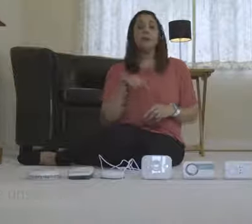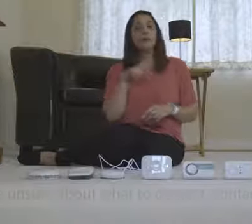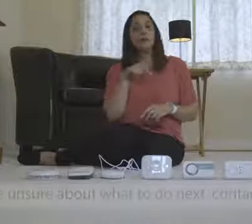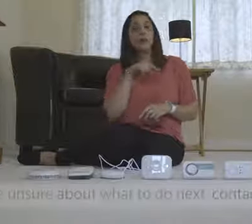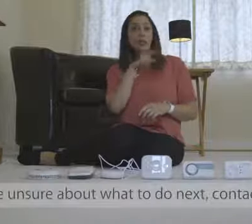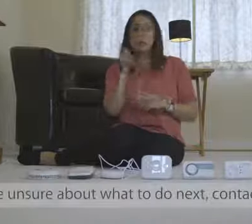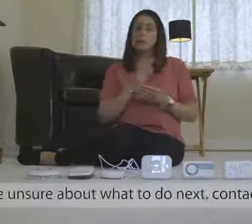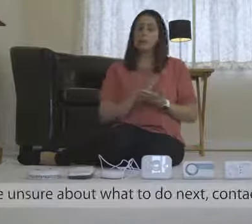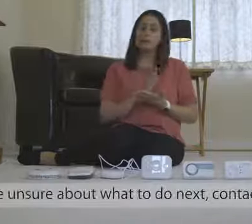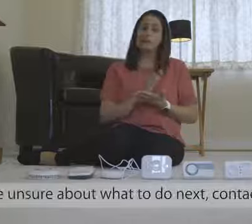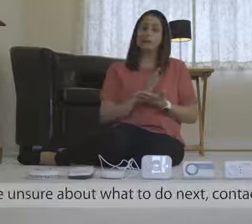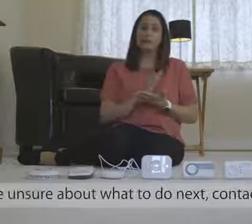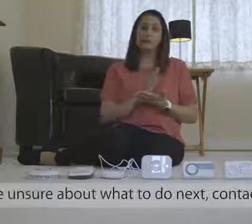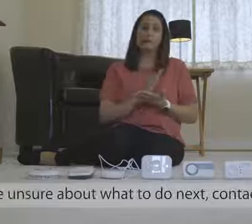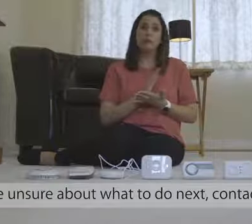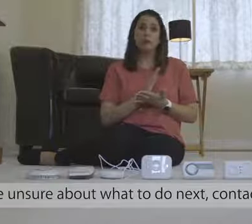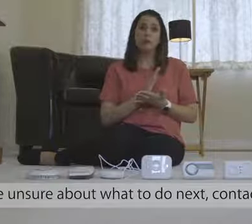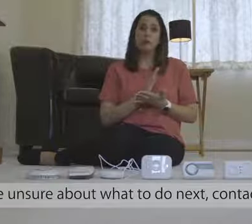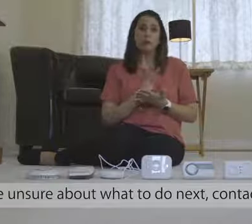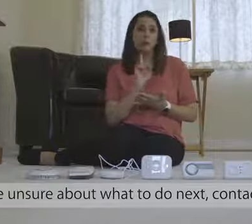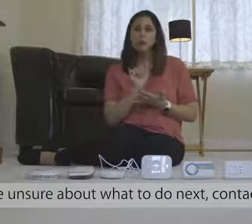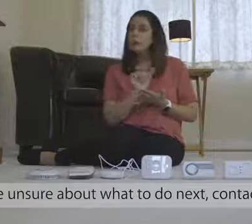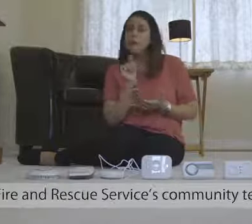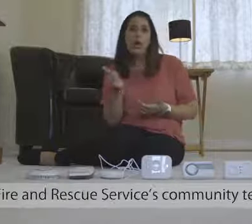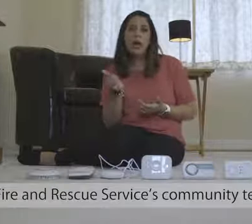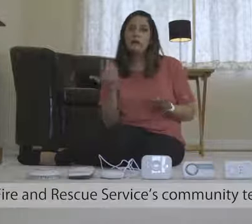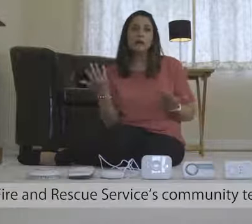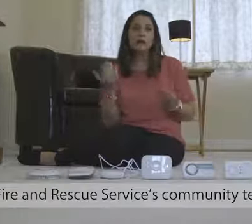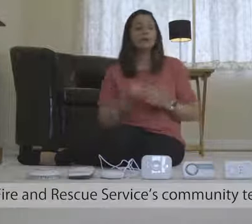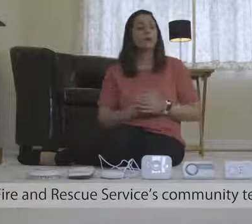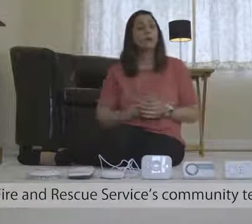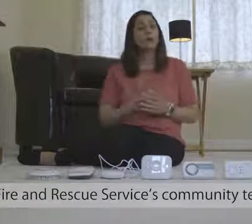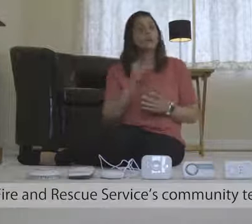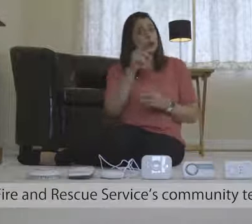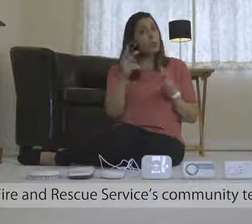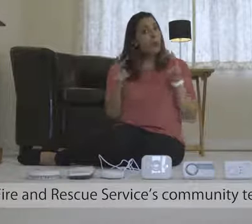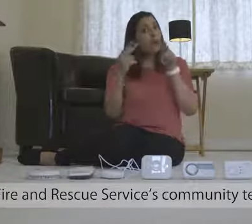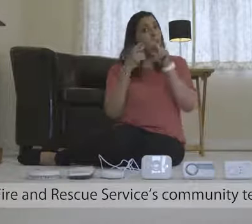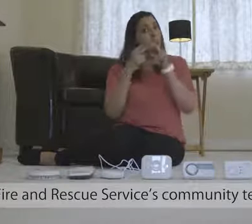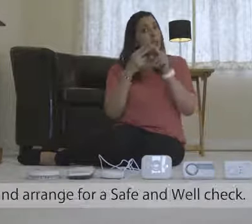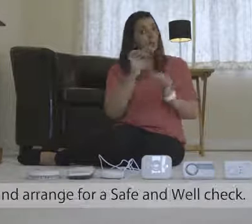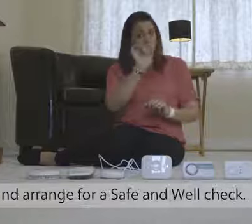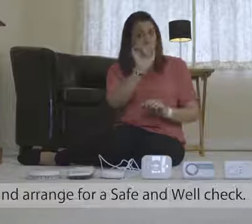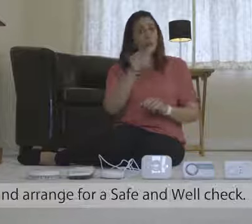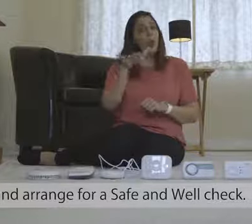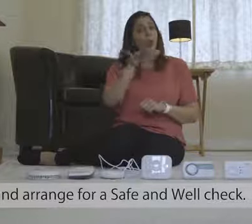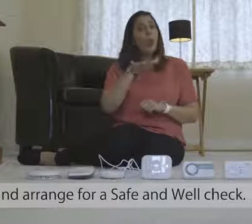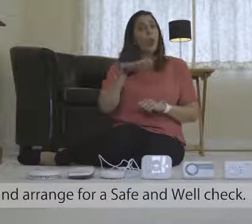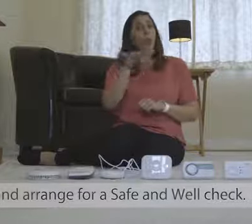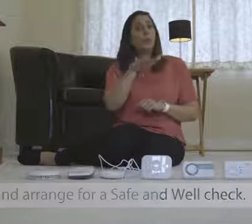If you are unsure about what to do next, contact your local Fire and Rescue Services community team and arrange for a safe and well